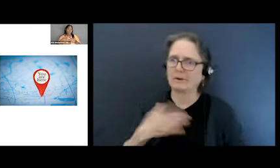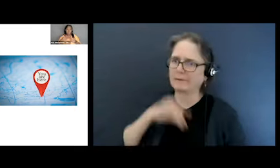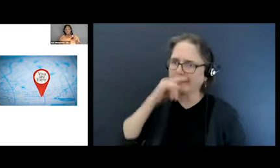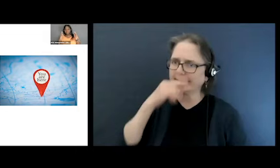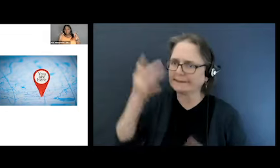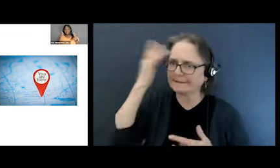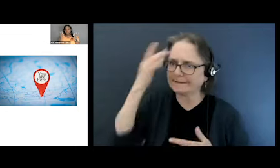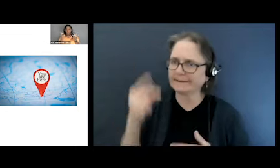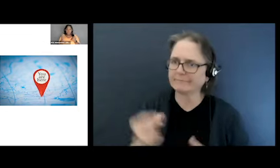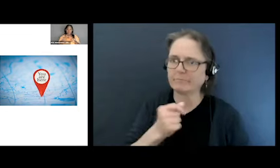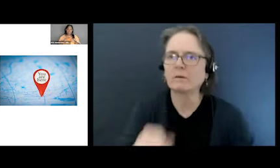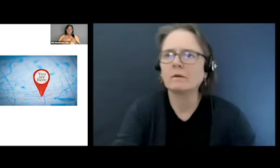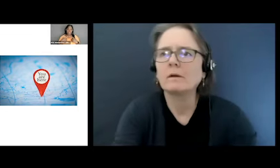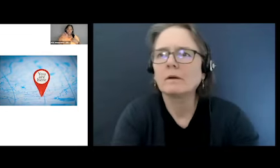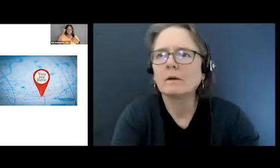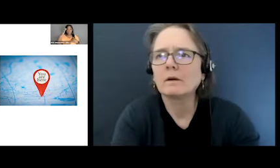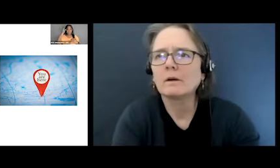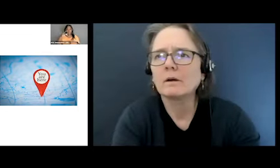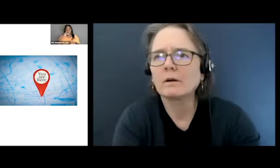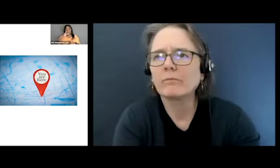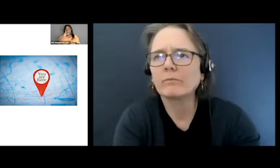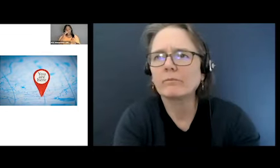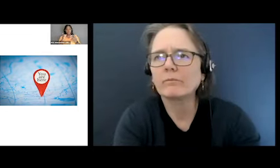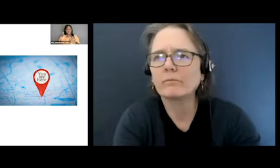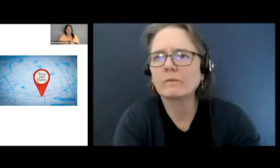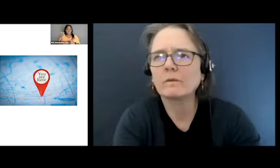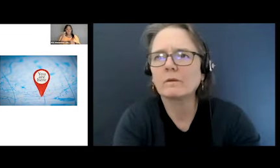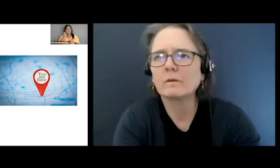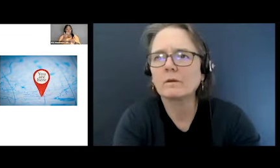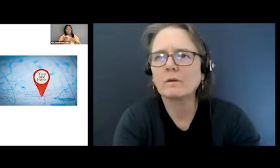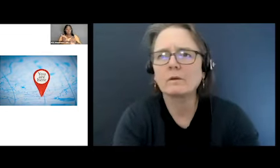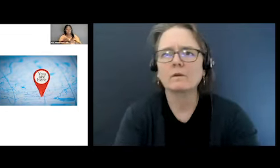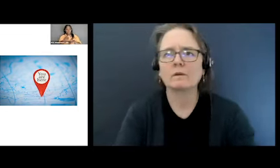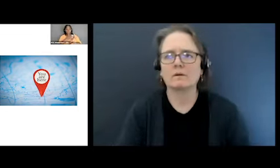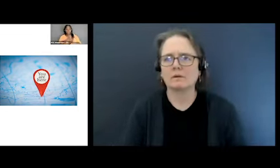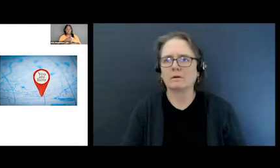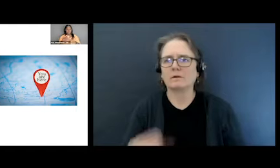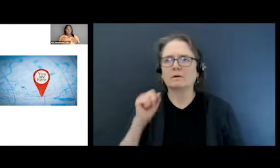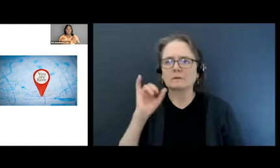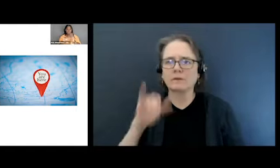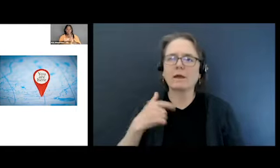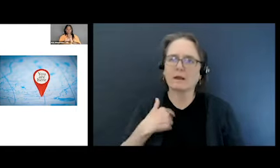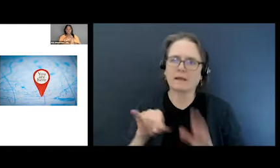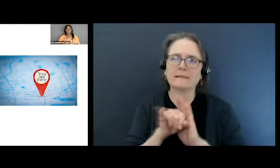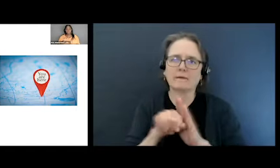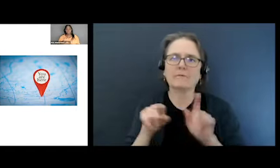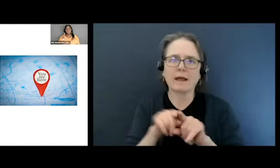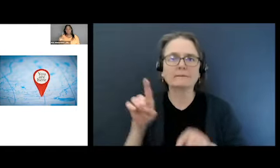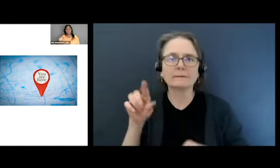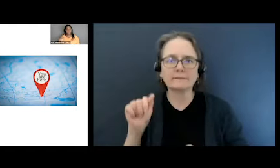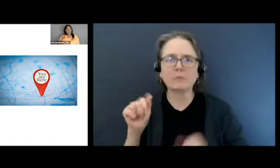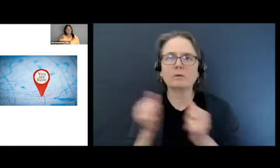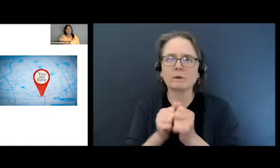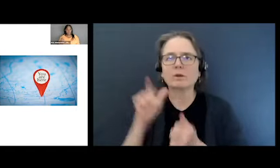things improve. And I identify as disabled. I'm low vision, and yeah, excited to be part of